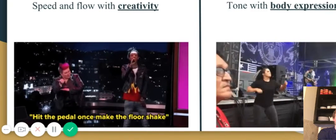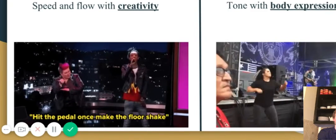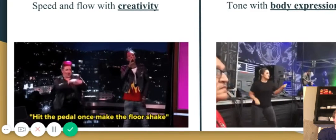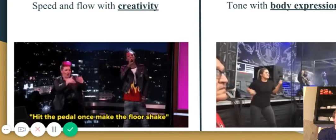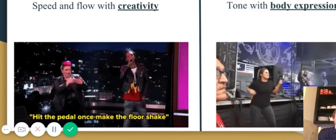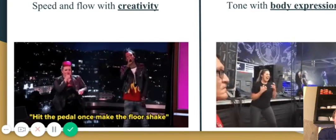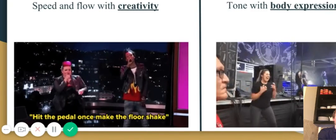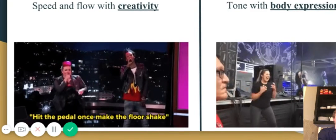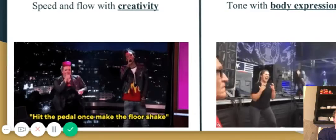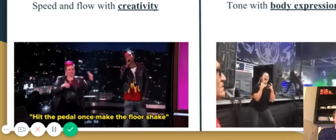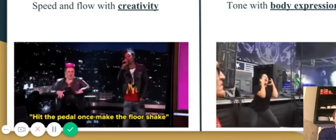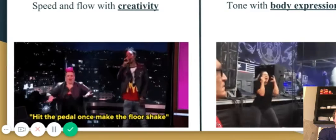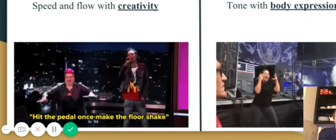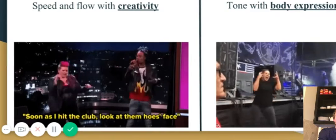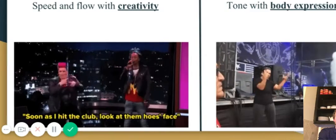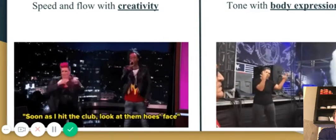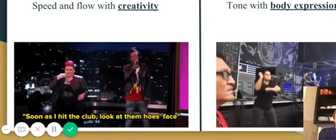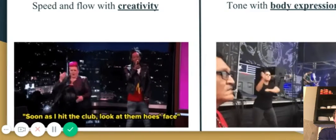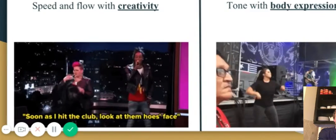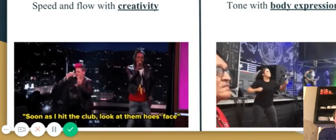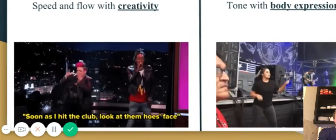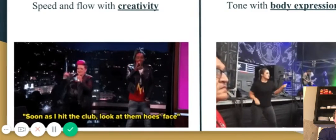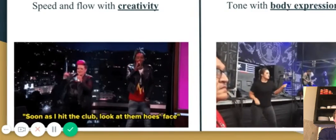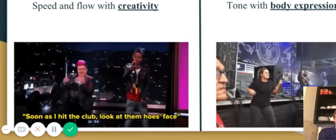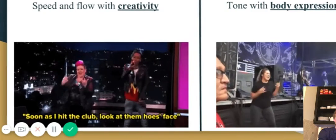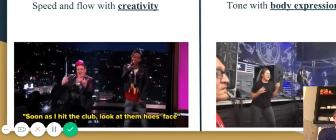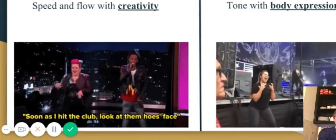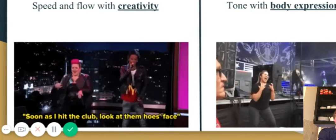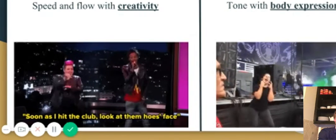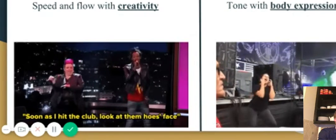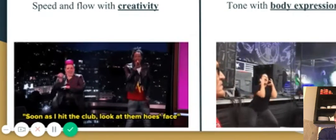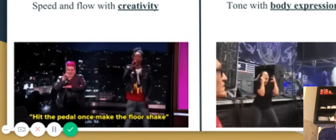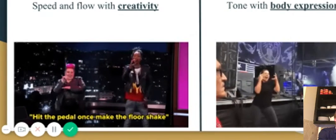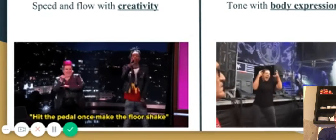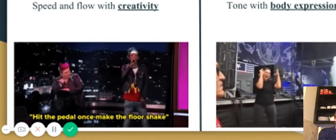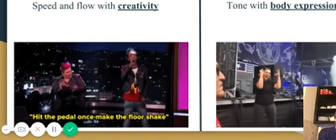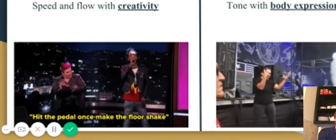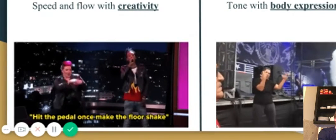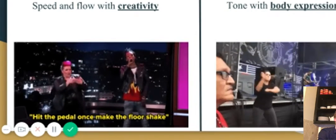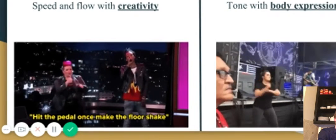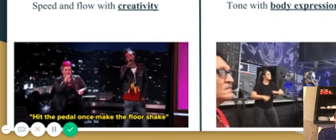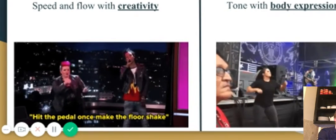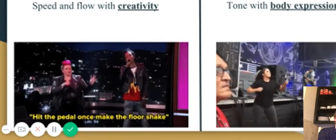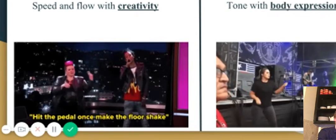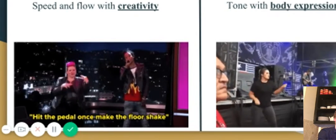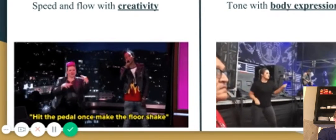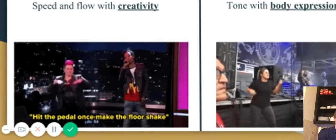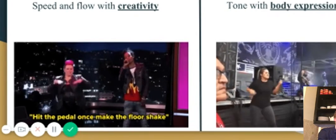For example, Amber has created many symbols and gestures for words that cannot be directly translated.